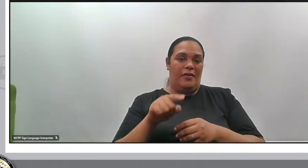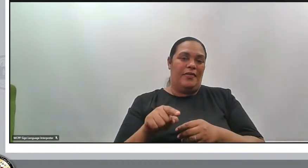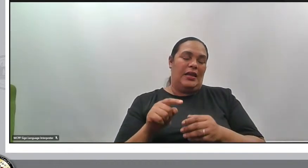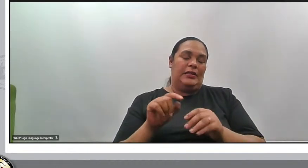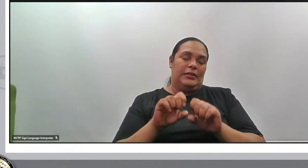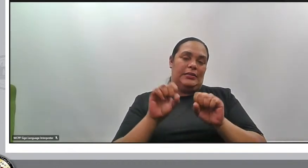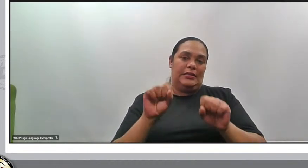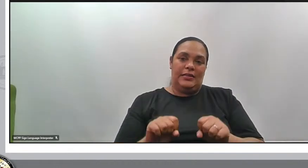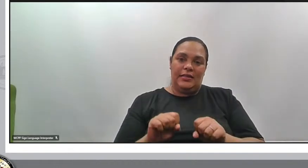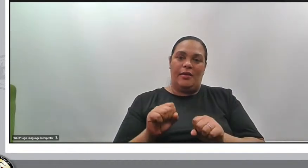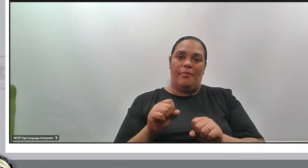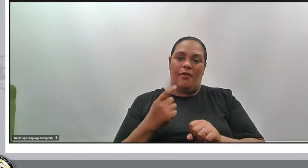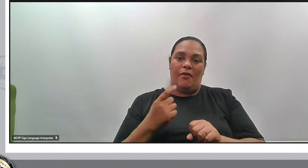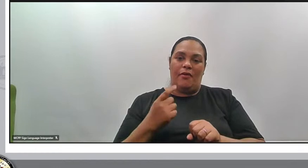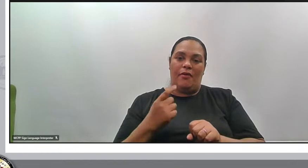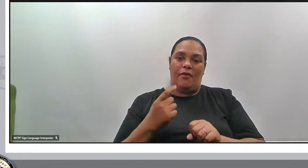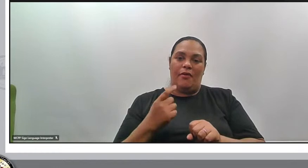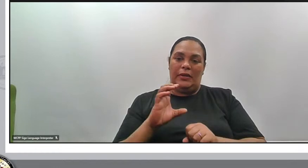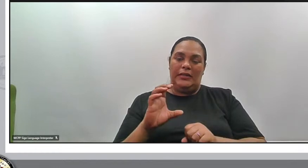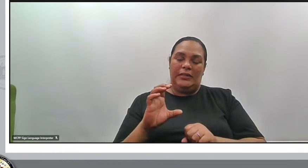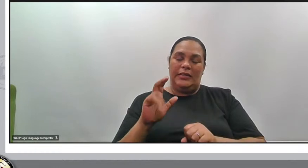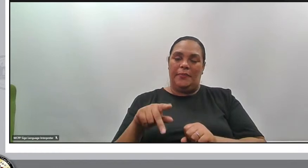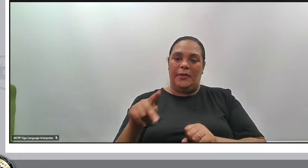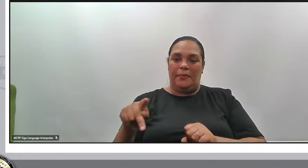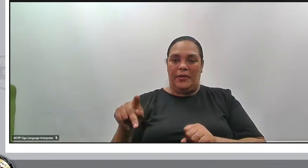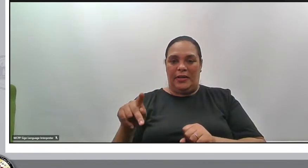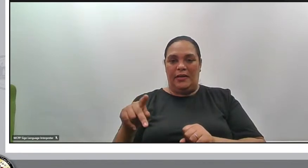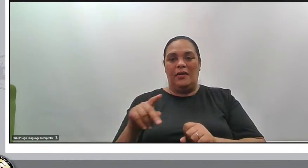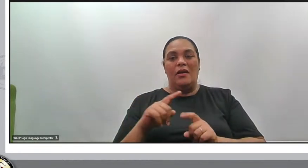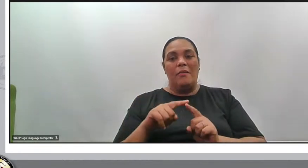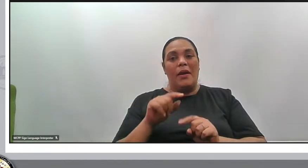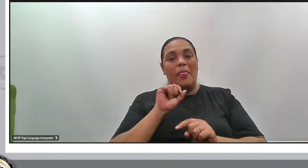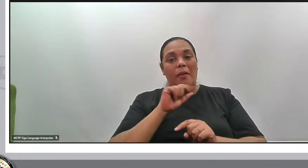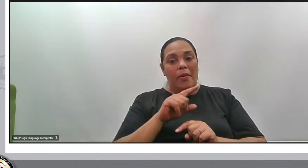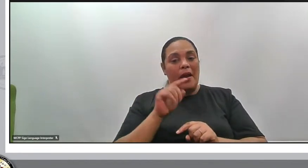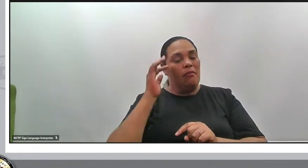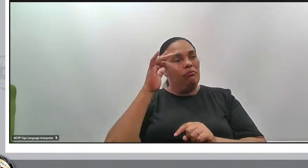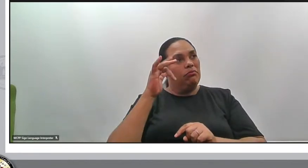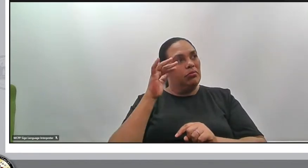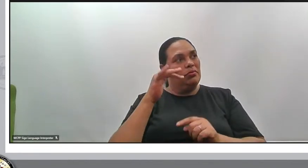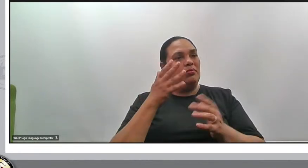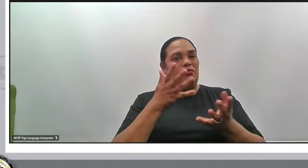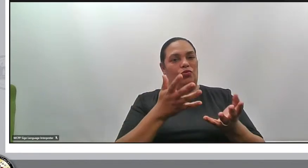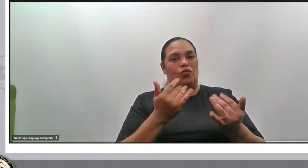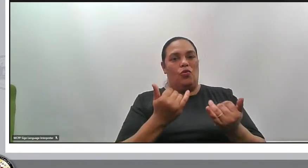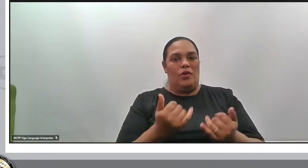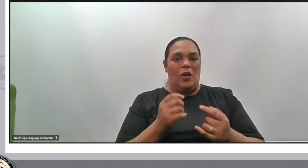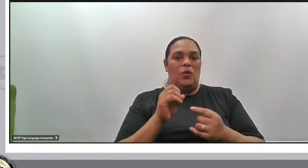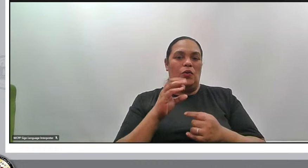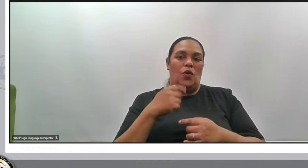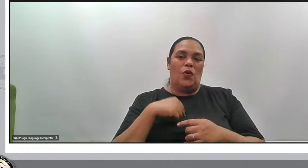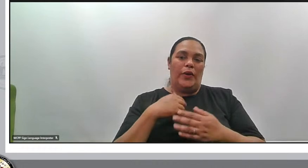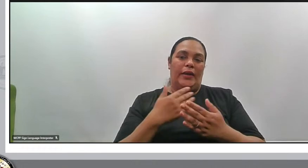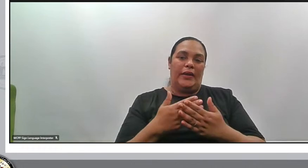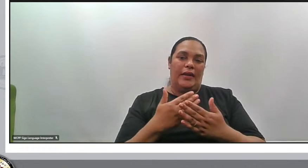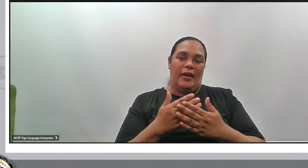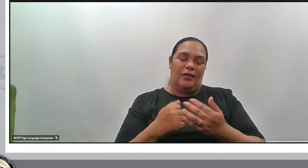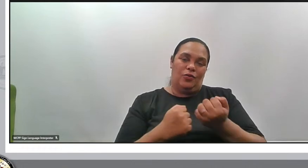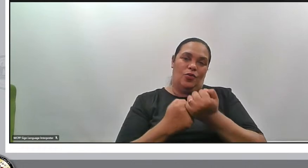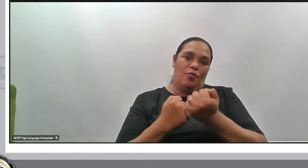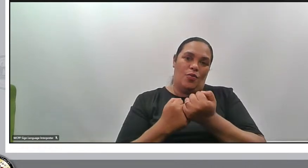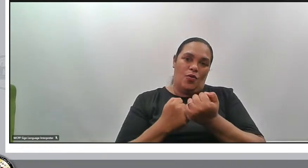systems of the WCPP. So that is what the thinking is currently, so that we are able to